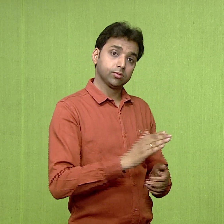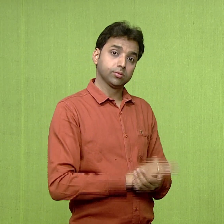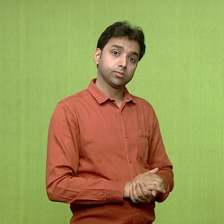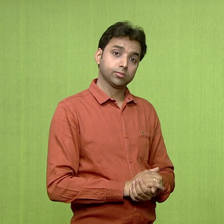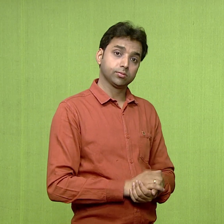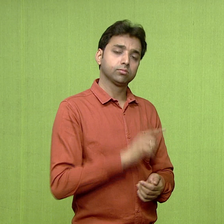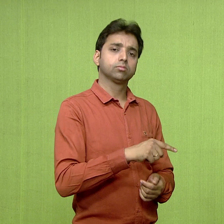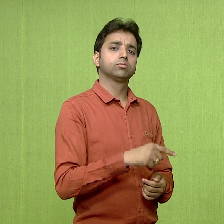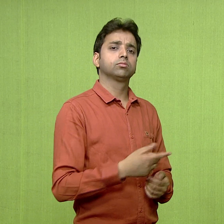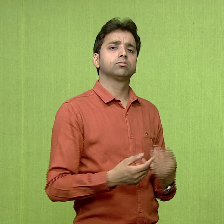it is mentioned